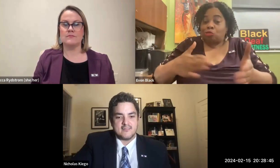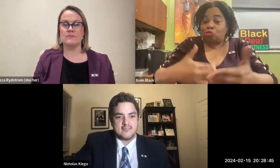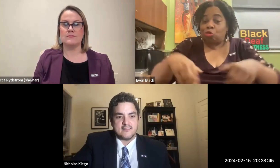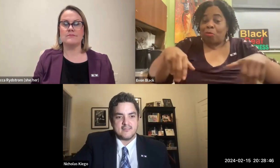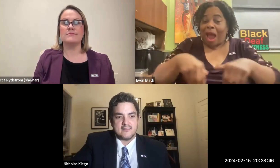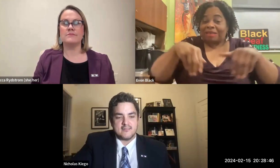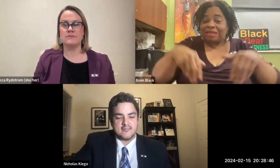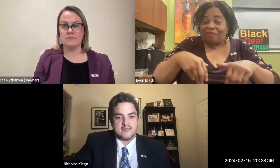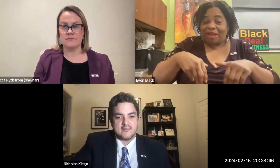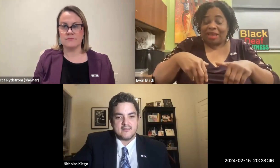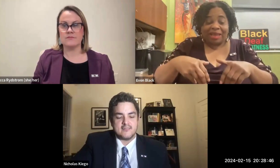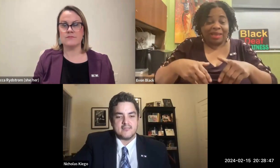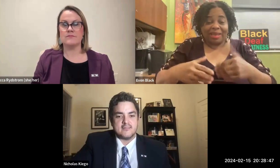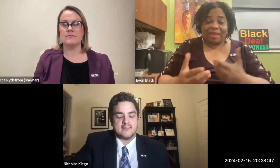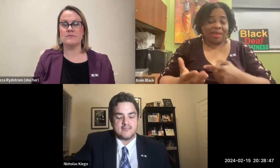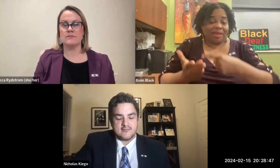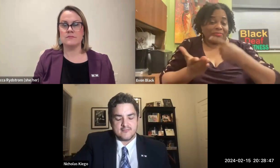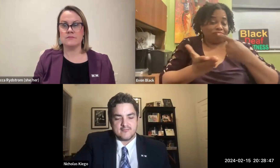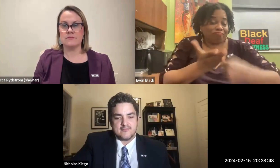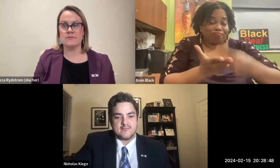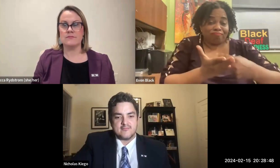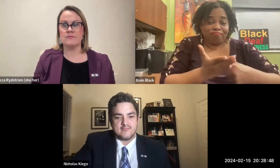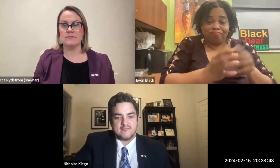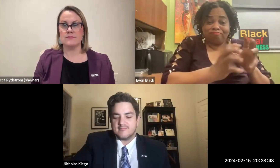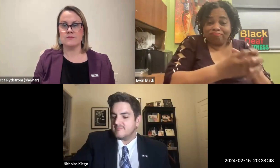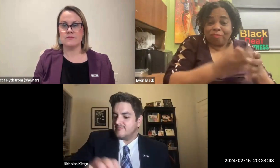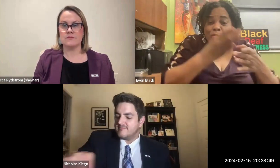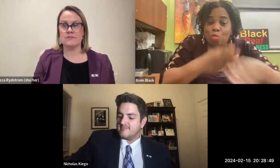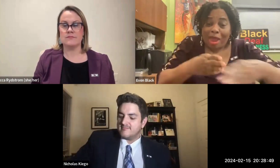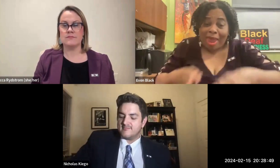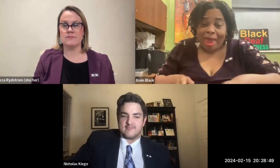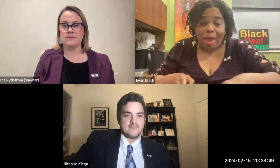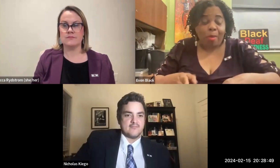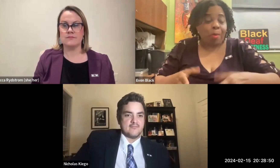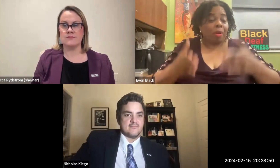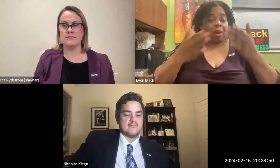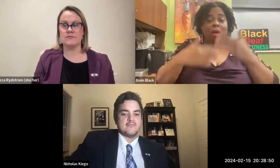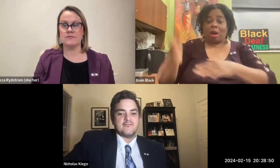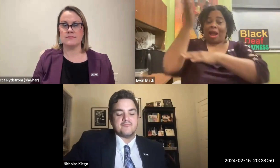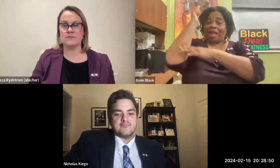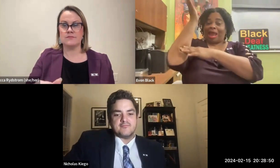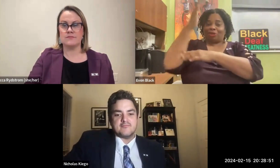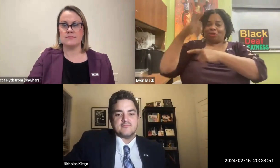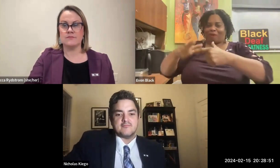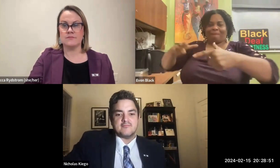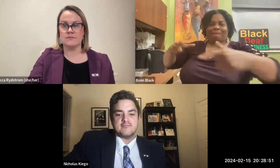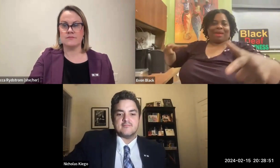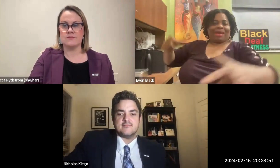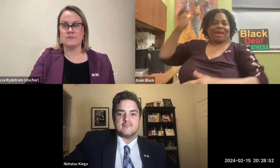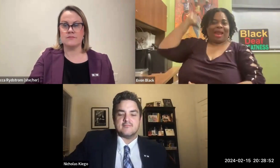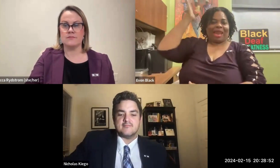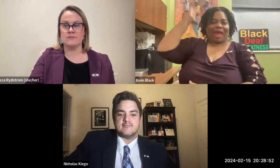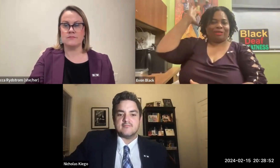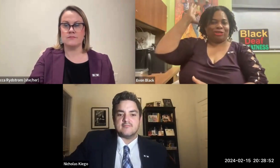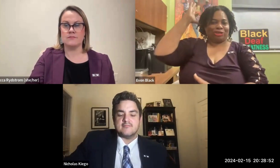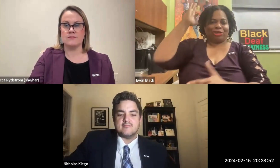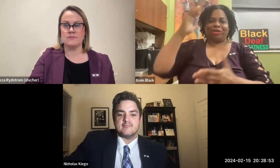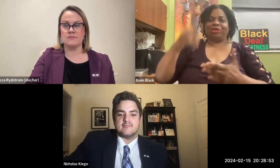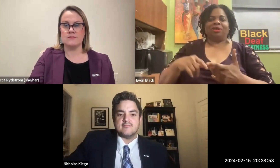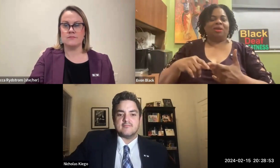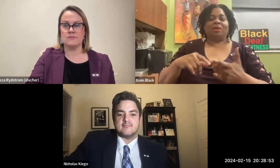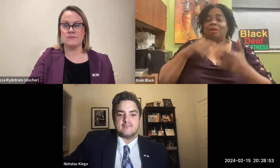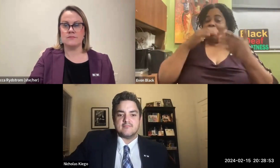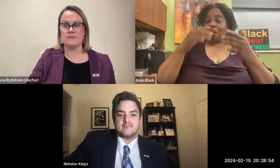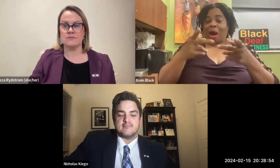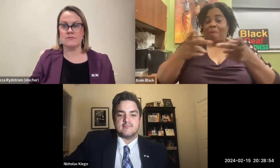where you can gather. There will be activities that will be hosted in the space. You'll be able to have